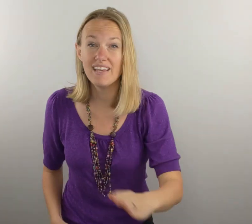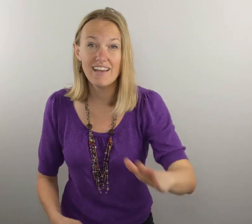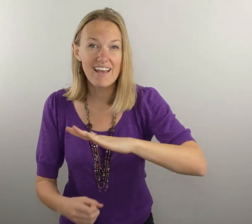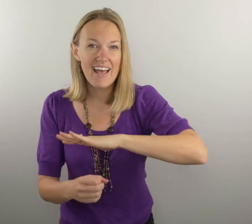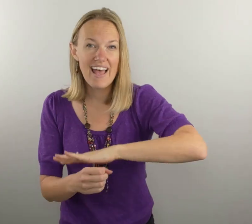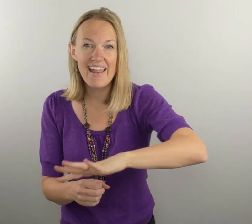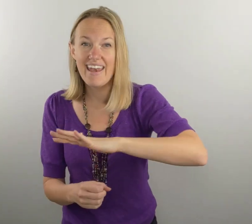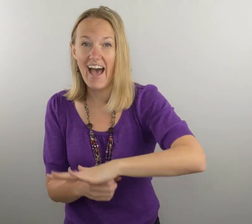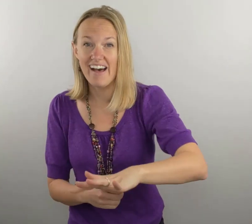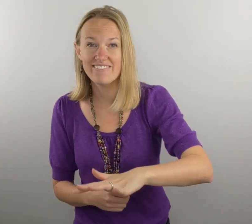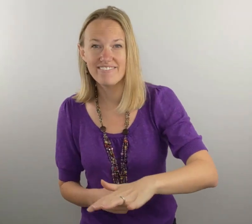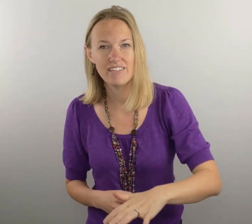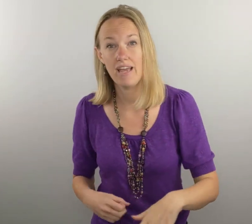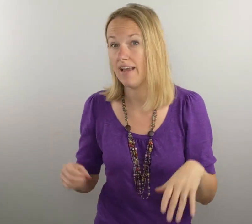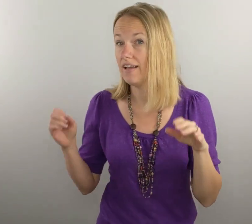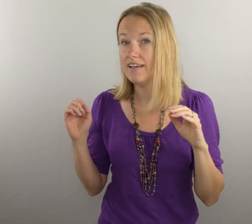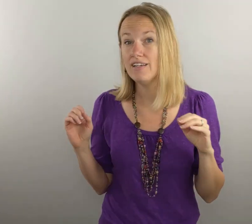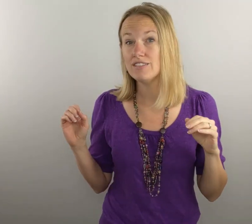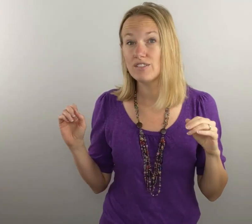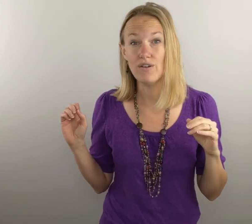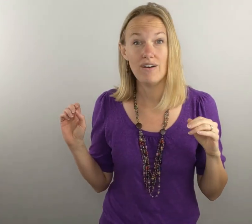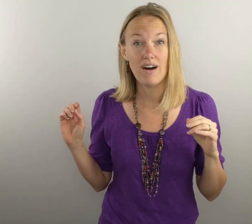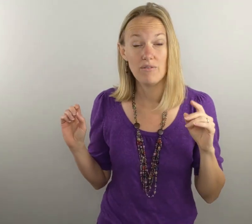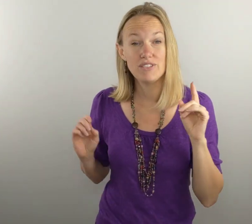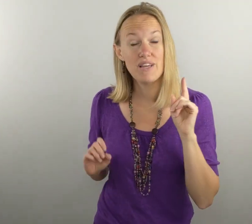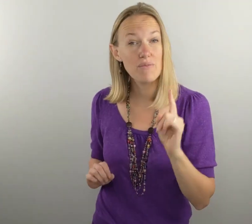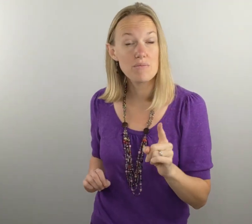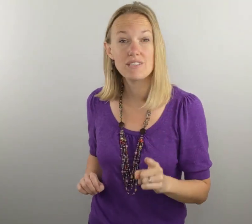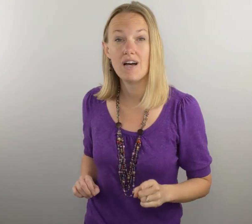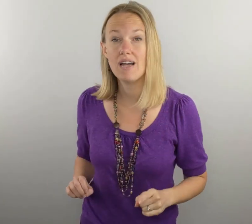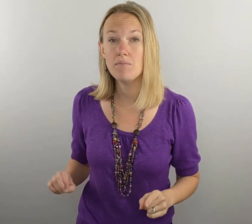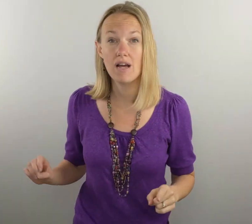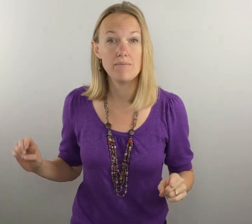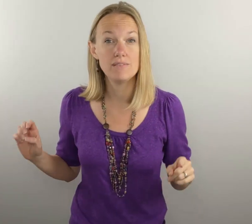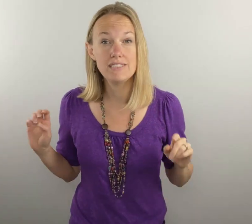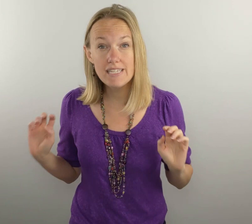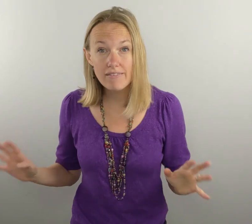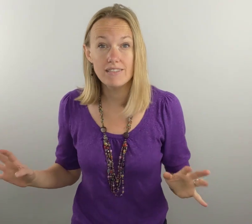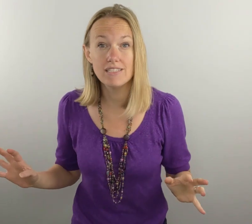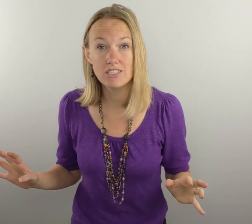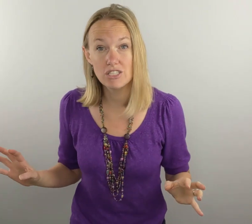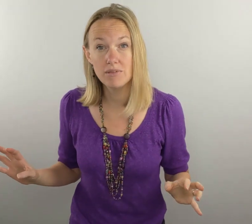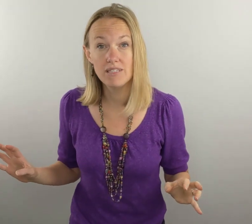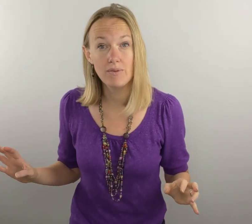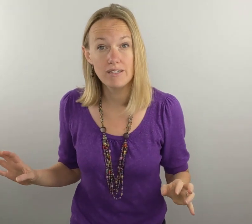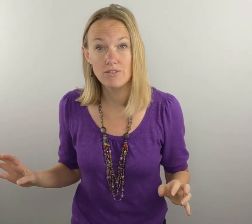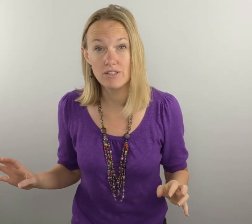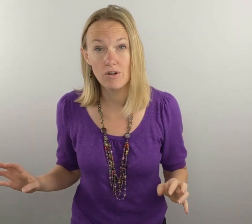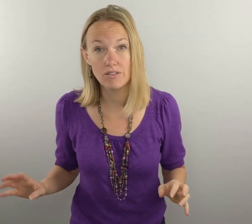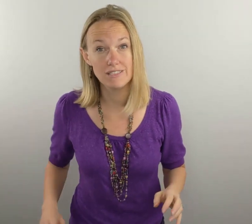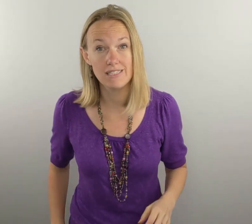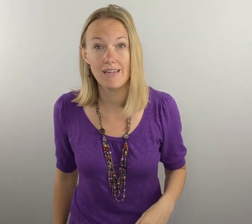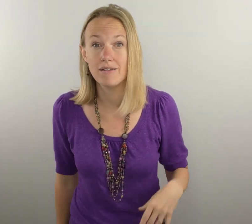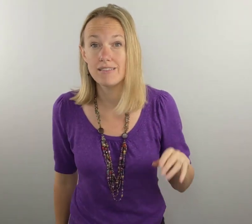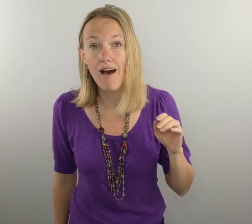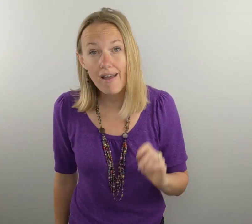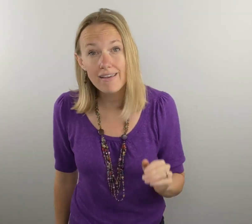be enough. Okay, so we'll do that one more time, but I'm definitely determined that we are doing the chorus today because I